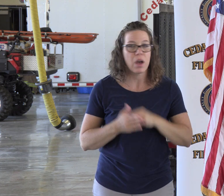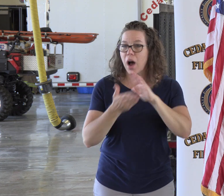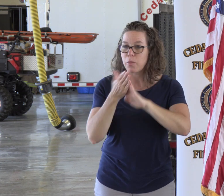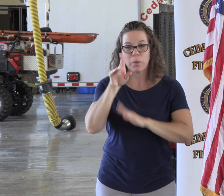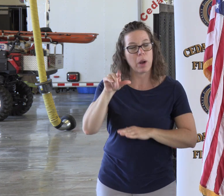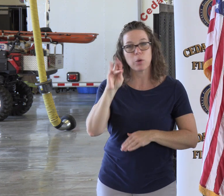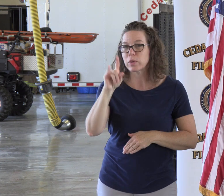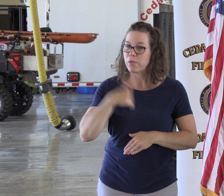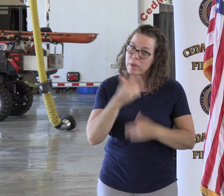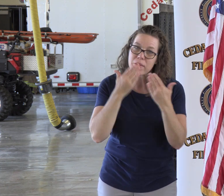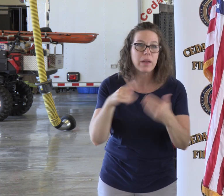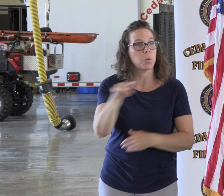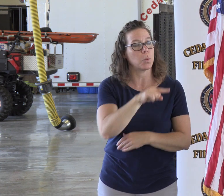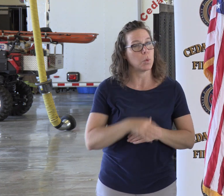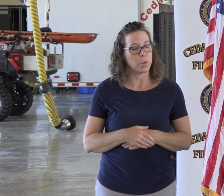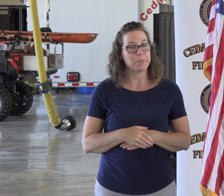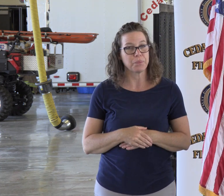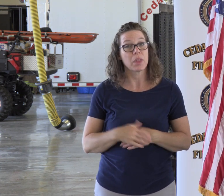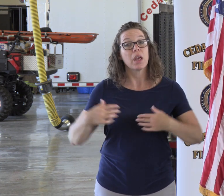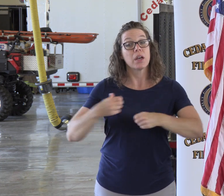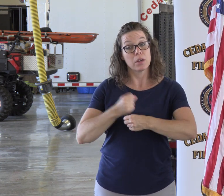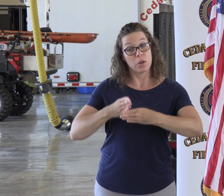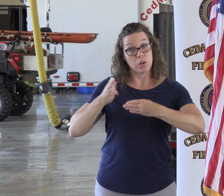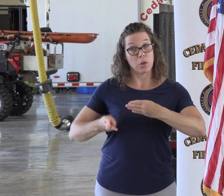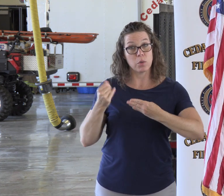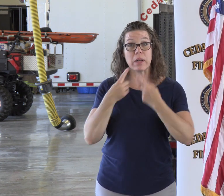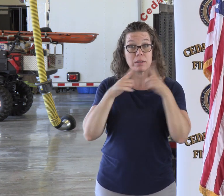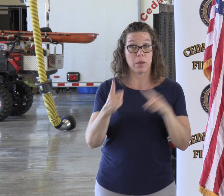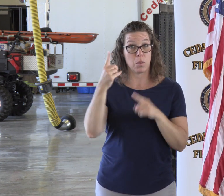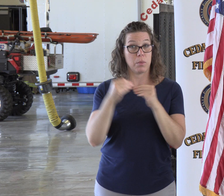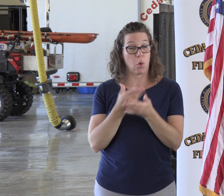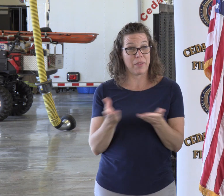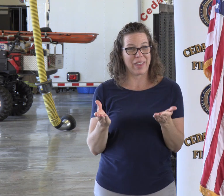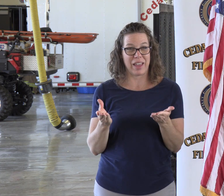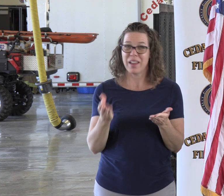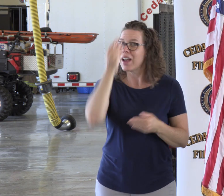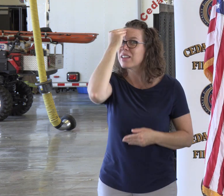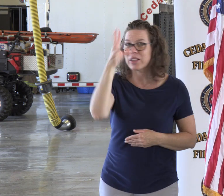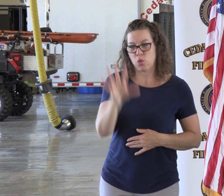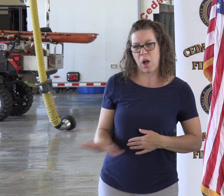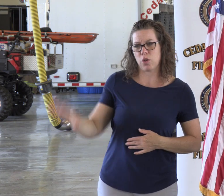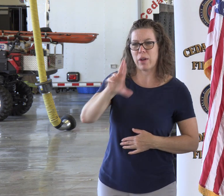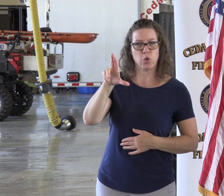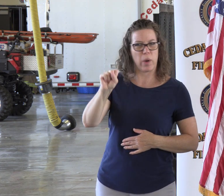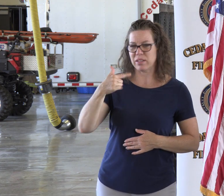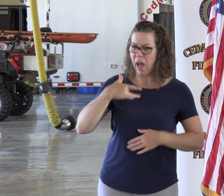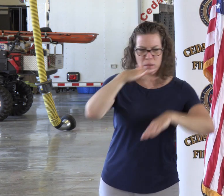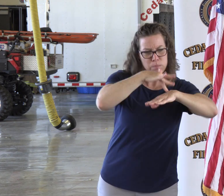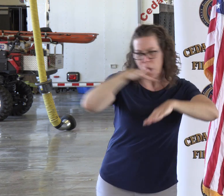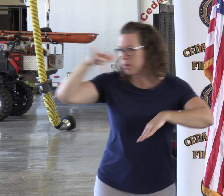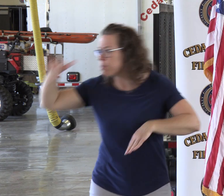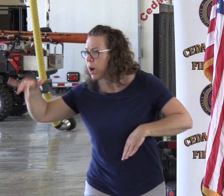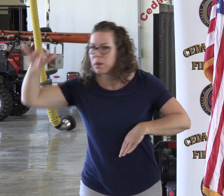Relief. In closing, I would like to say one thing. As I said, I've been to many places around the country, been from coast to